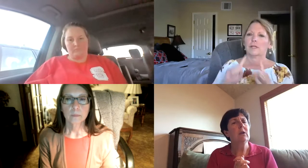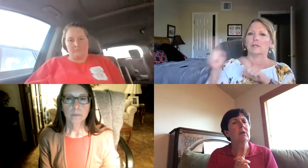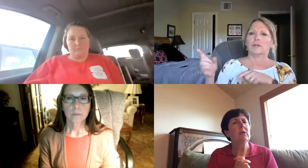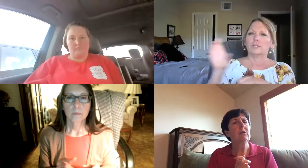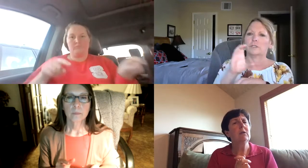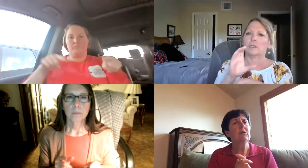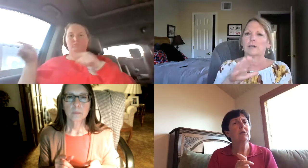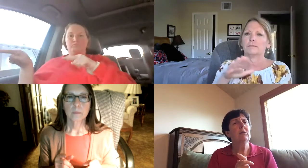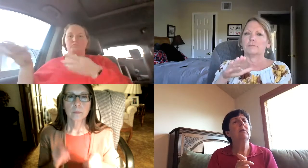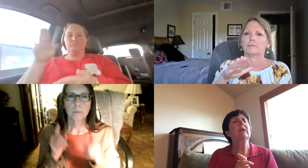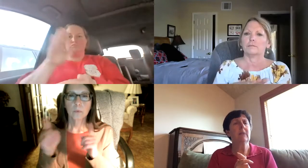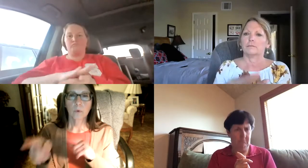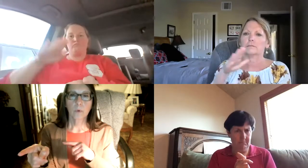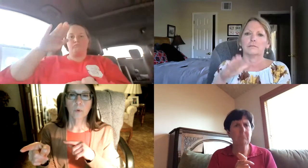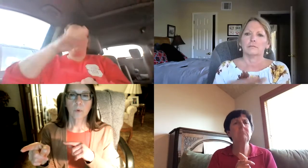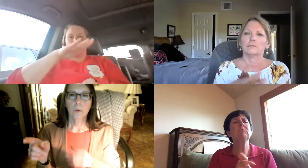Go to.